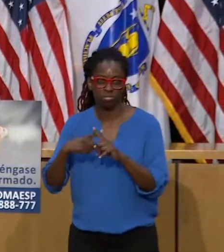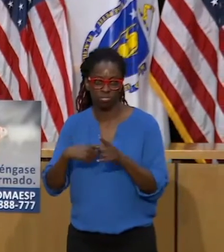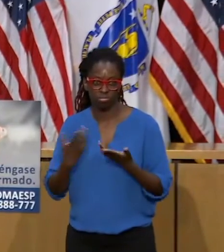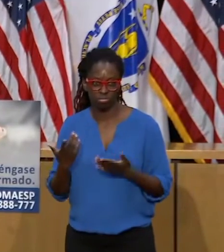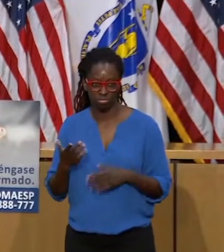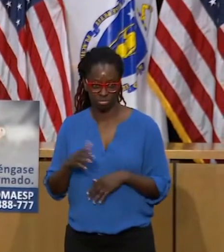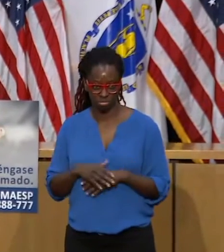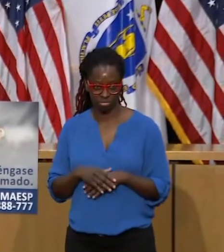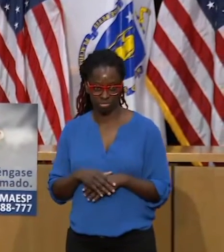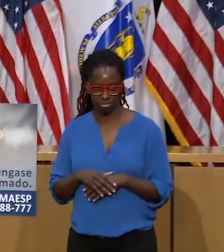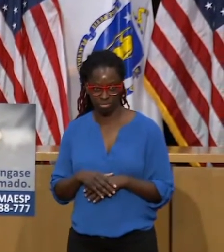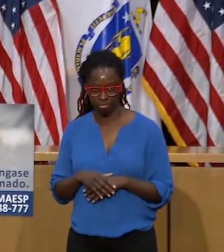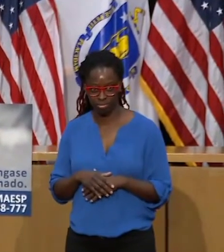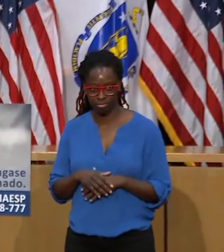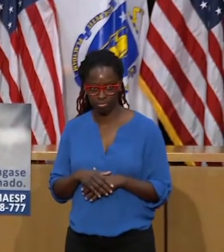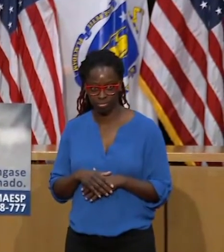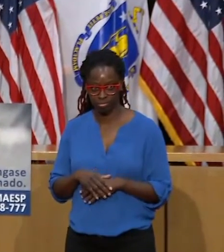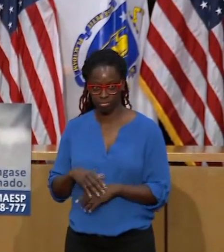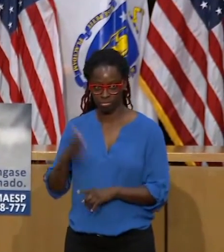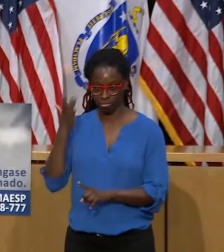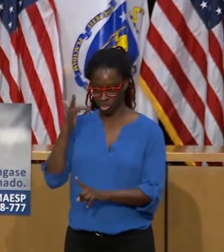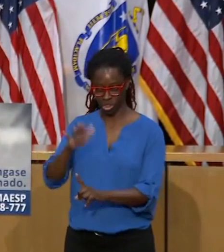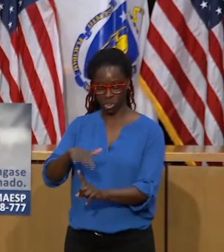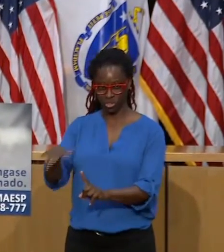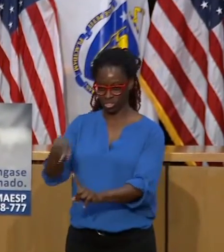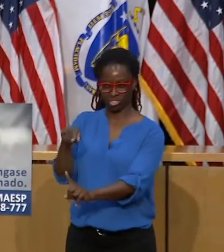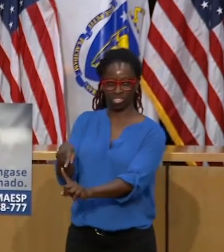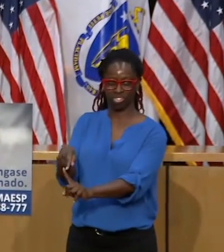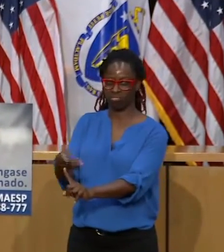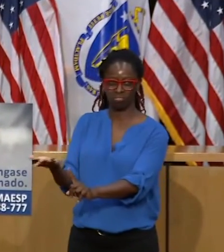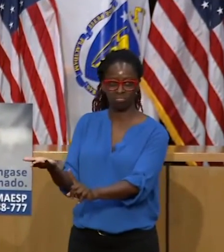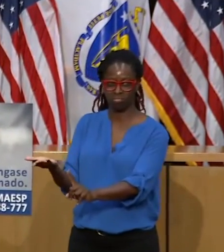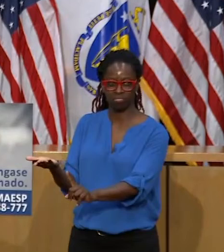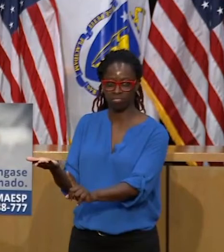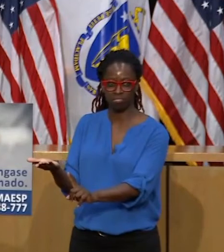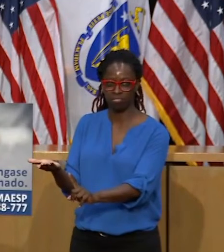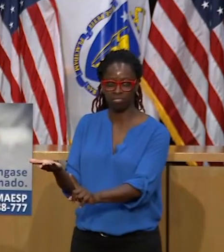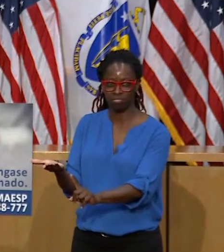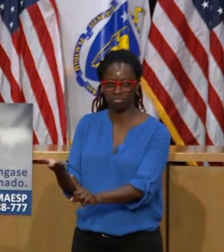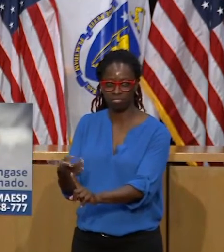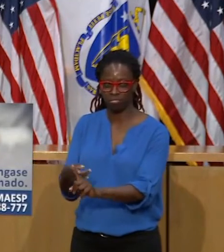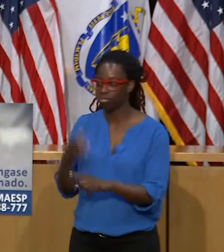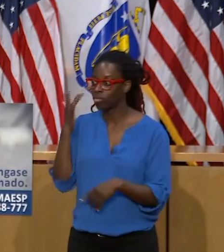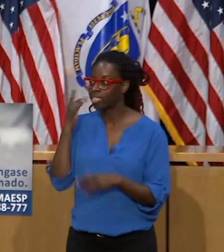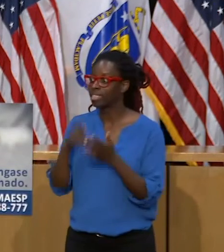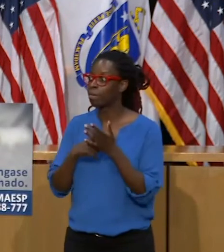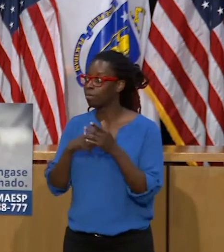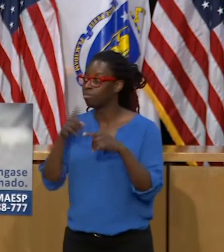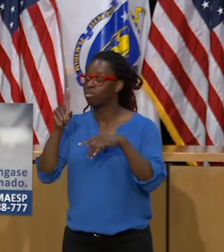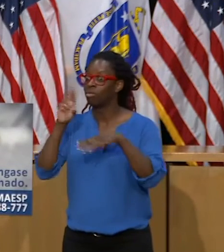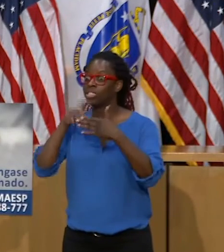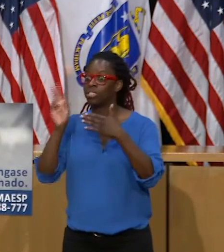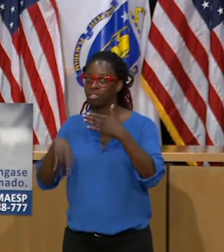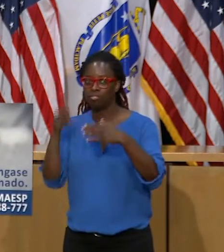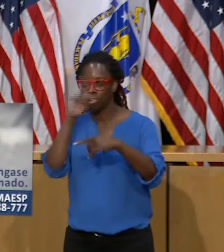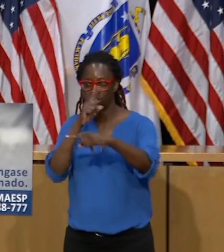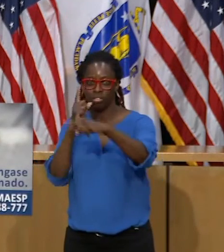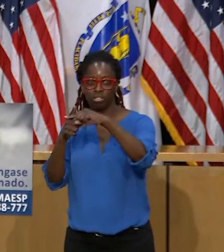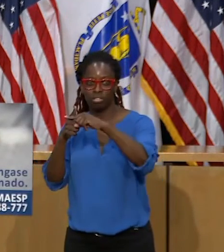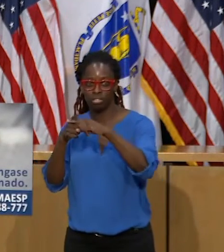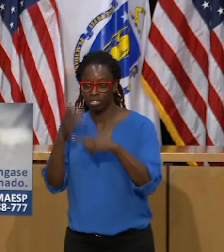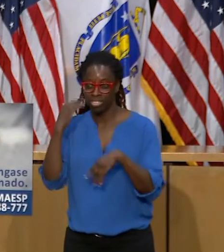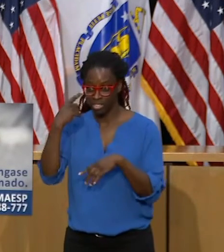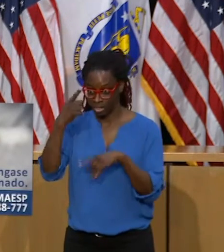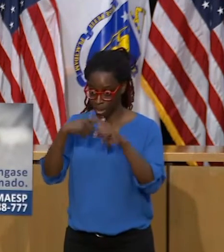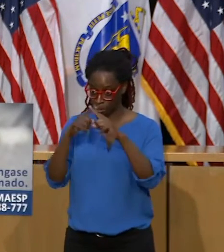about kids, there are way too many false positives and false negatives to not only not make it